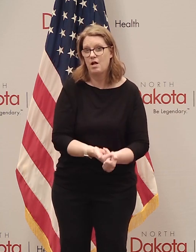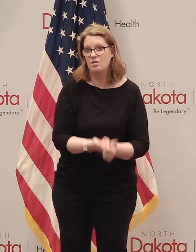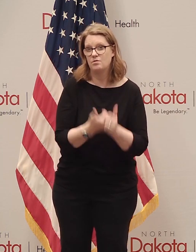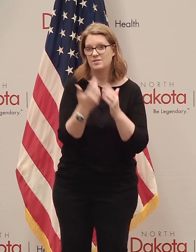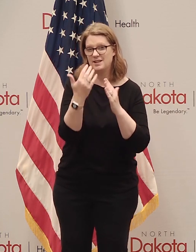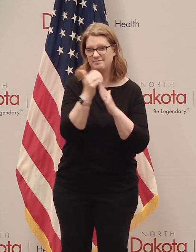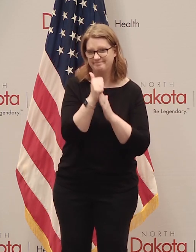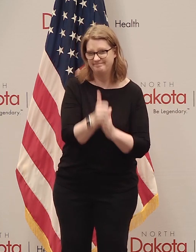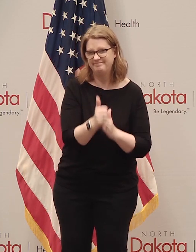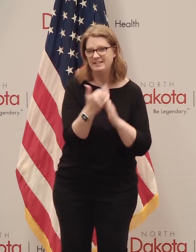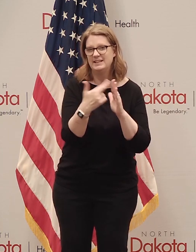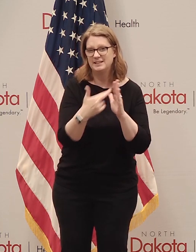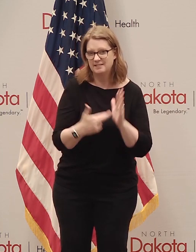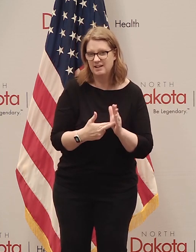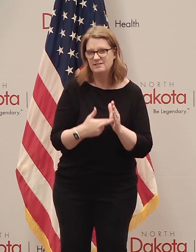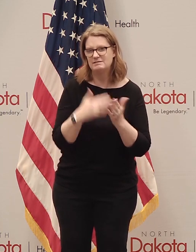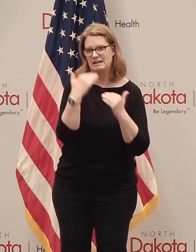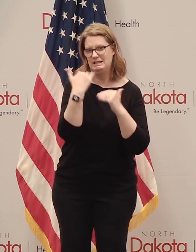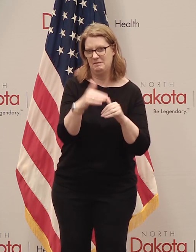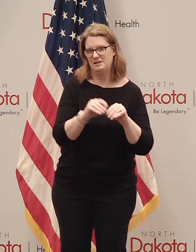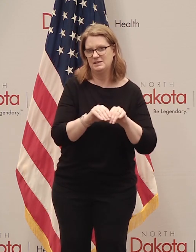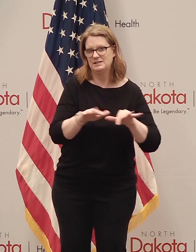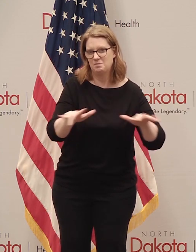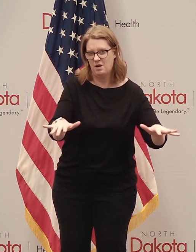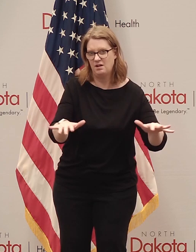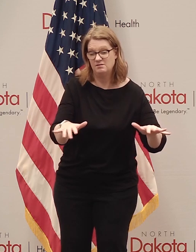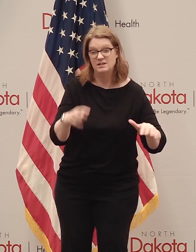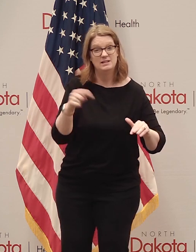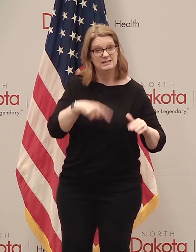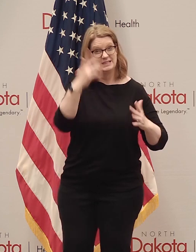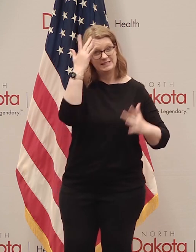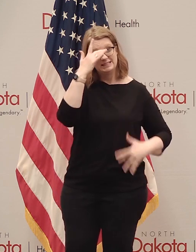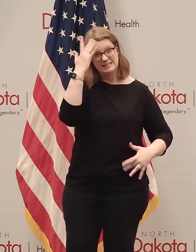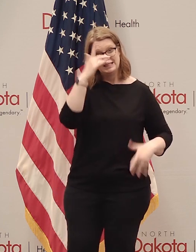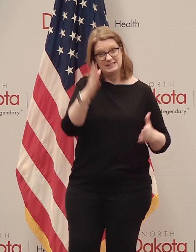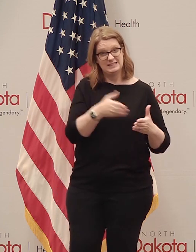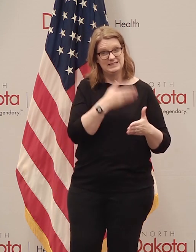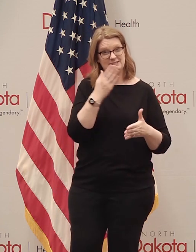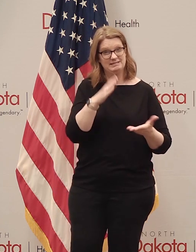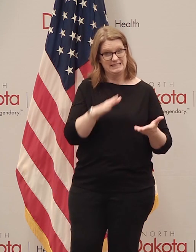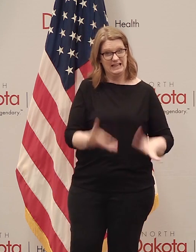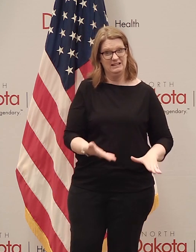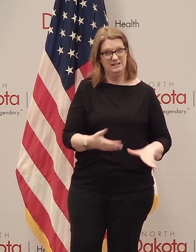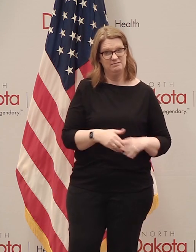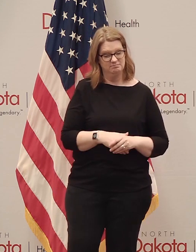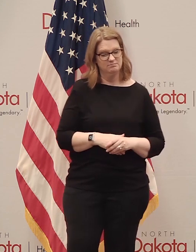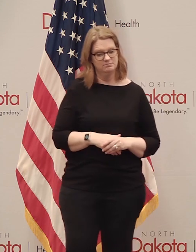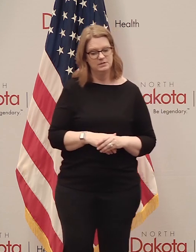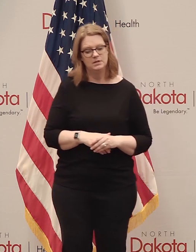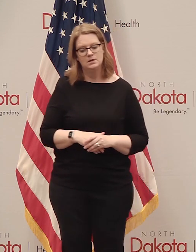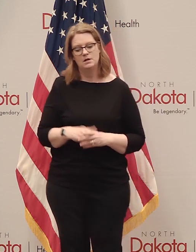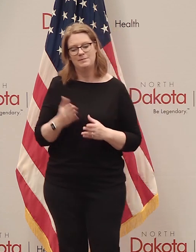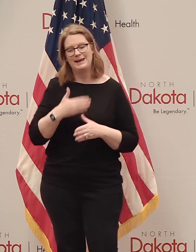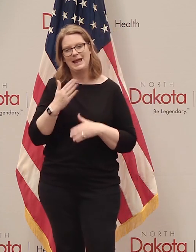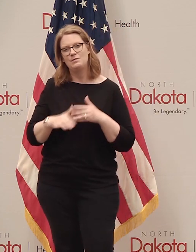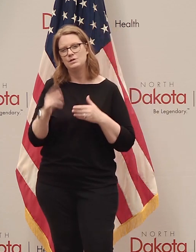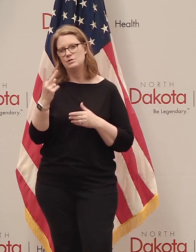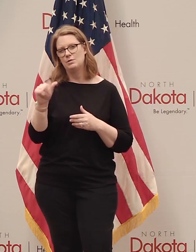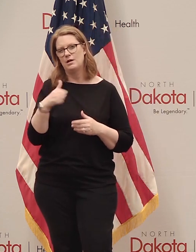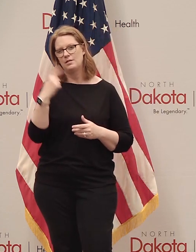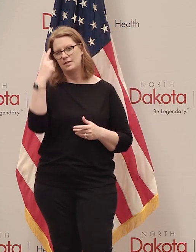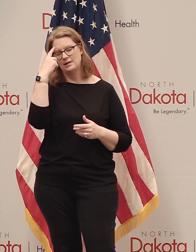spread of this deadly disease. I do want to close with two other thoughts. One is, one might take